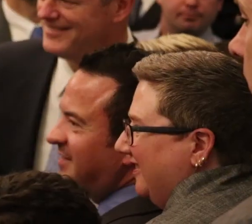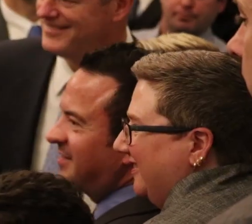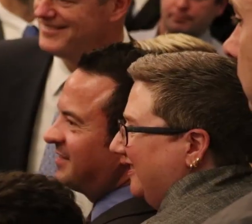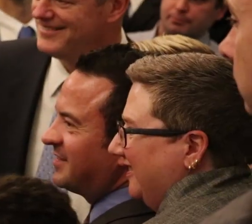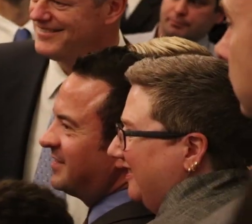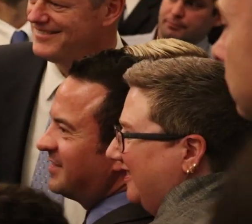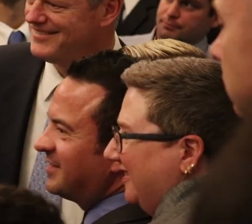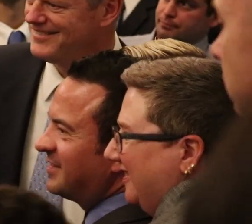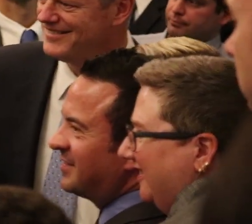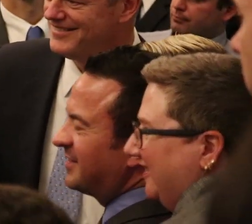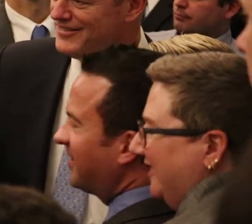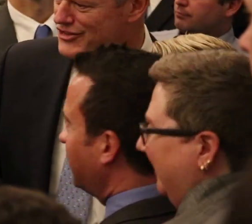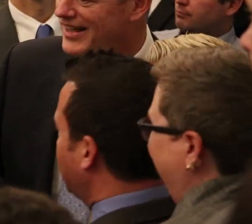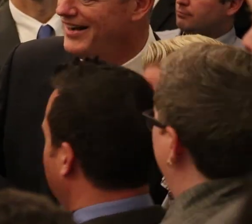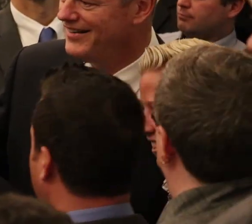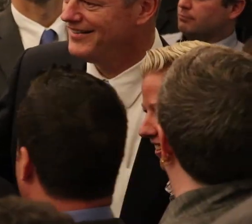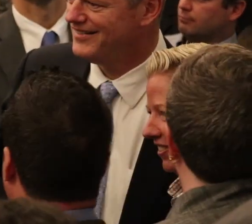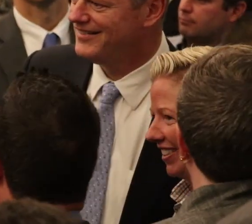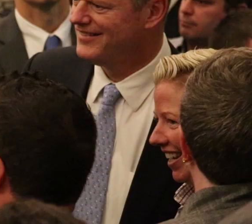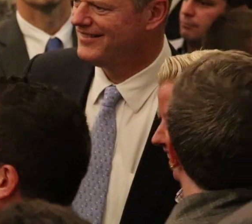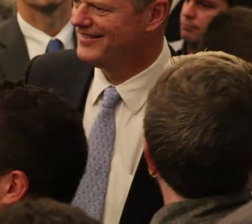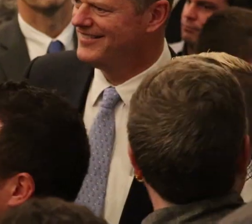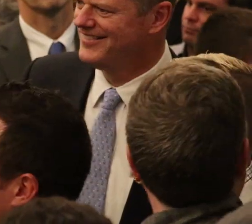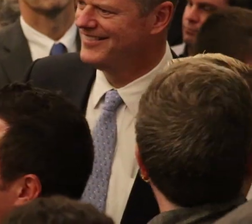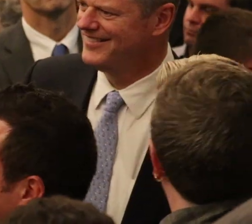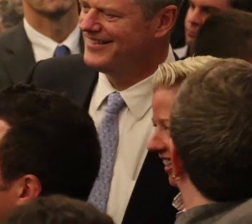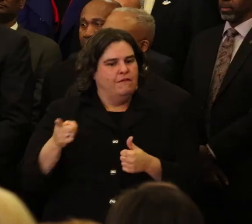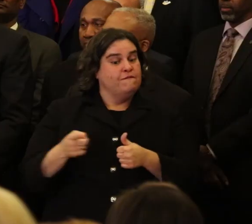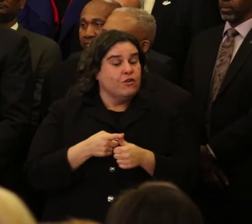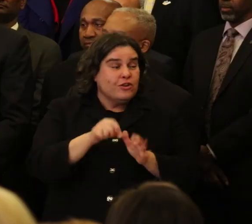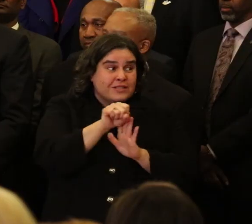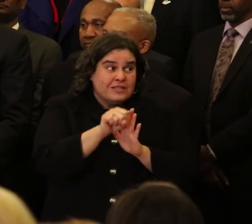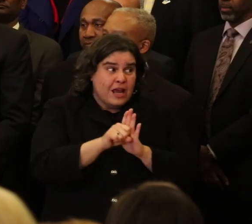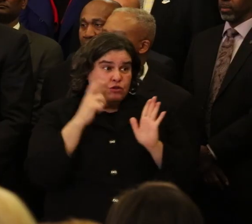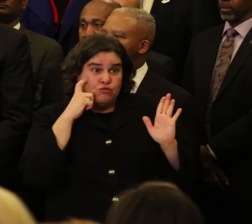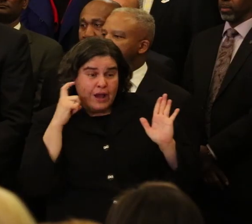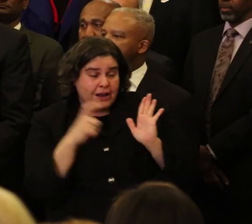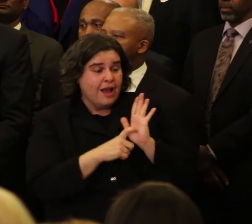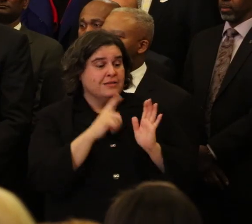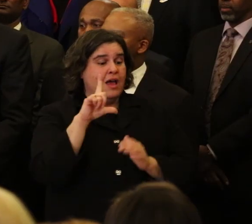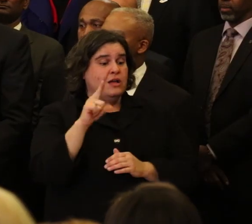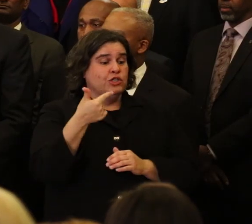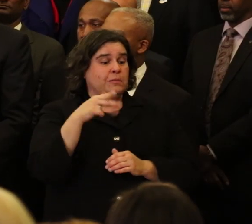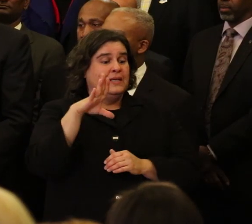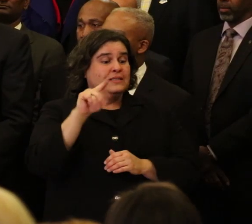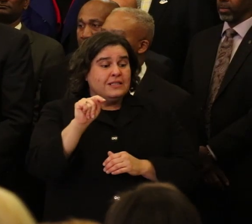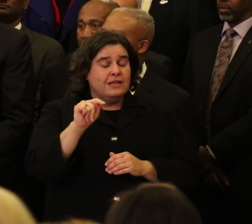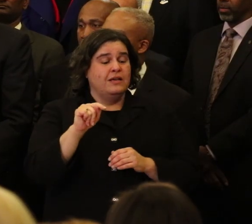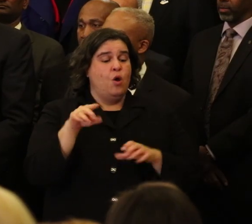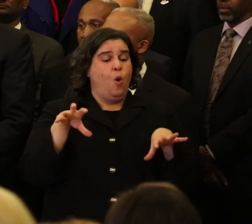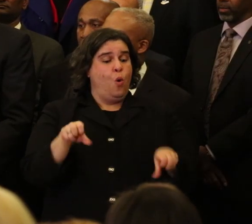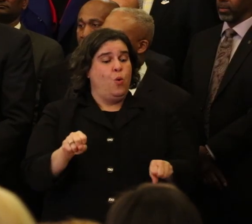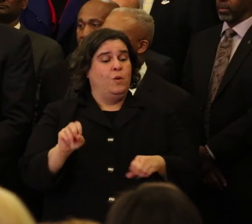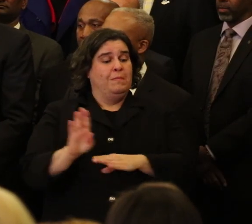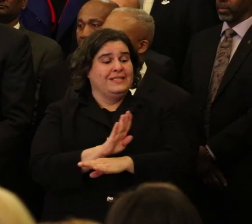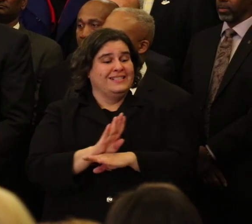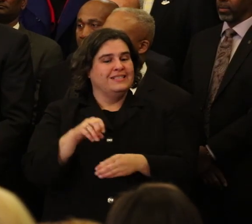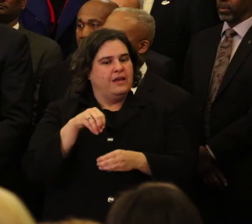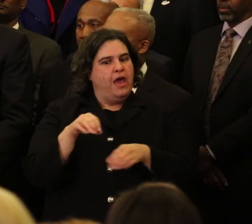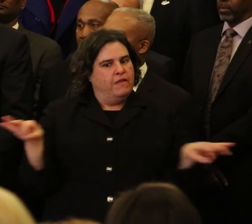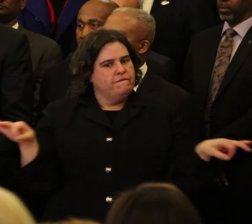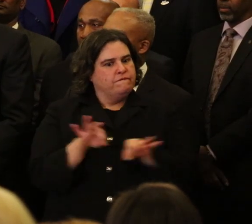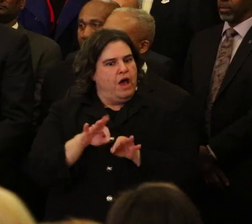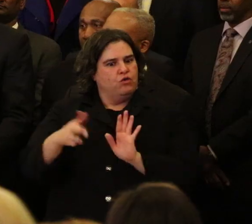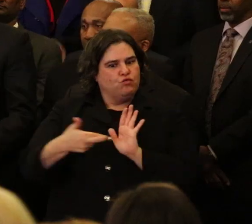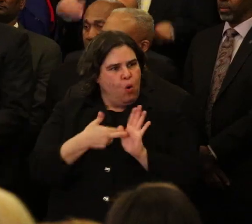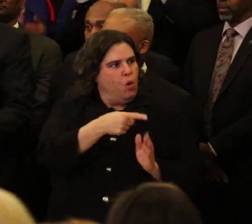Governor Baker by becoming the first state to recognize LGBT-owned businesses and the vital role they play in our small